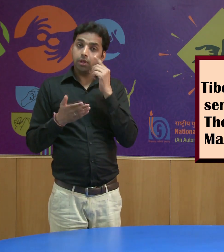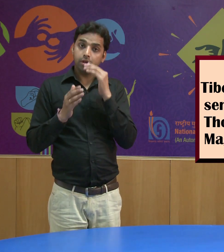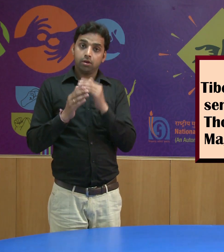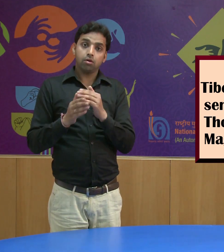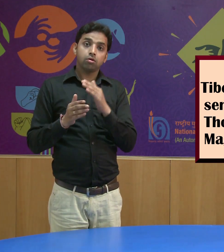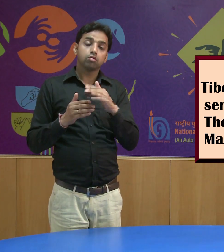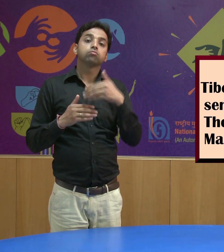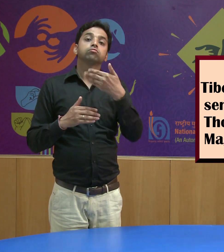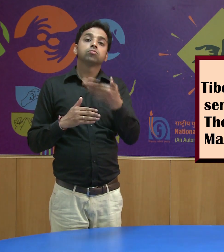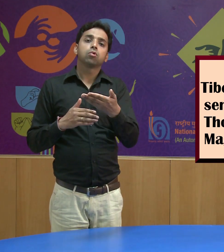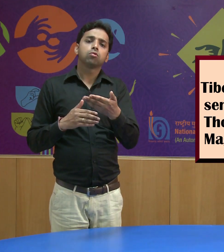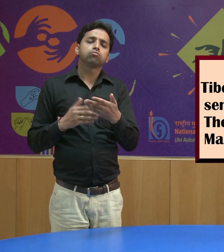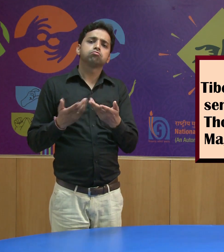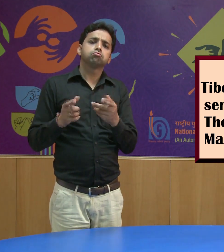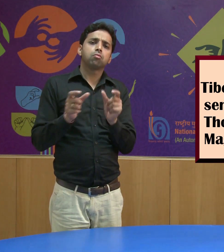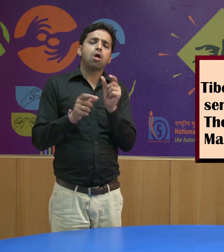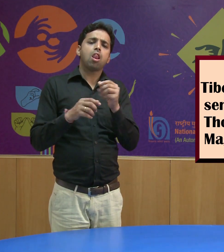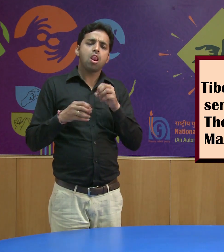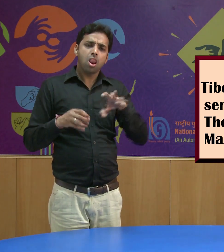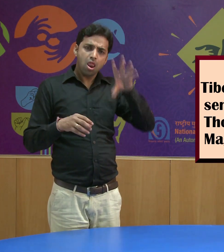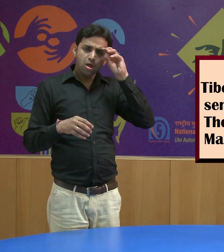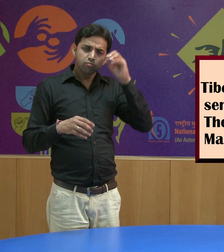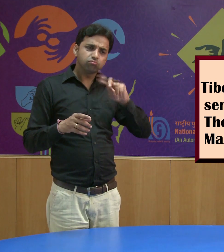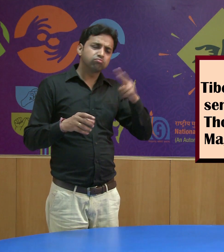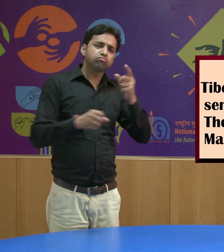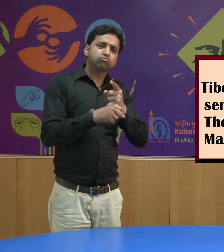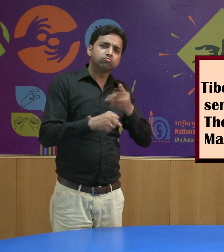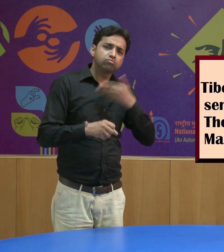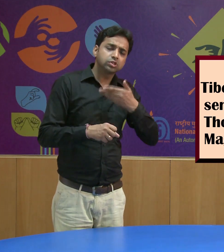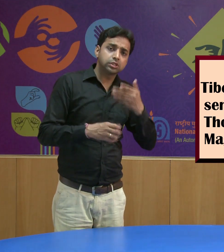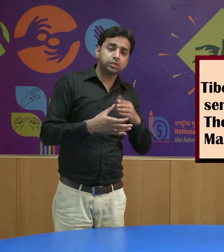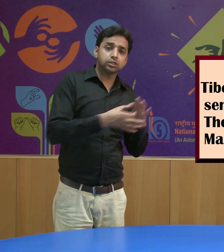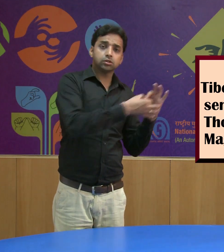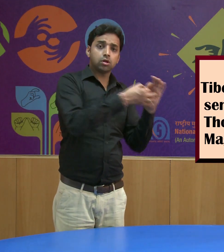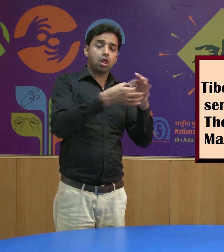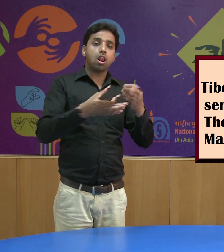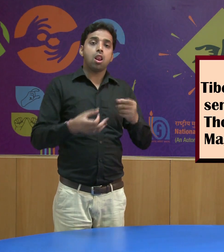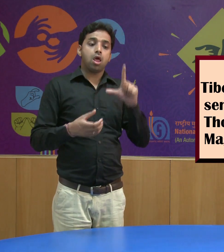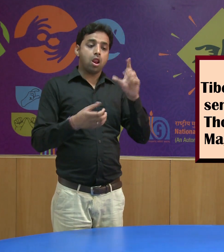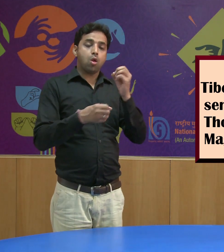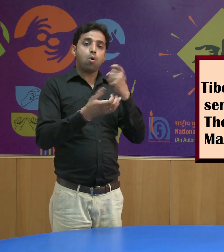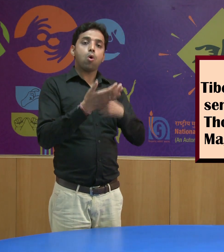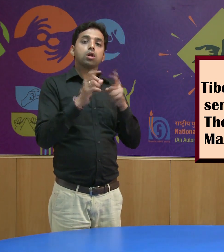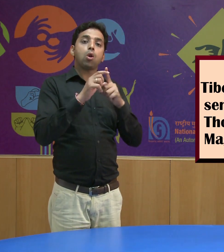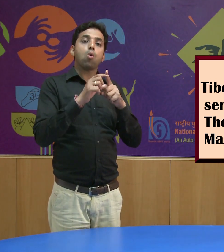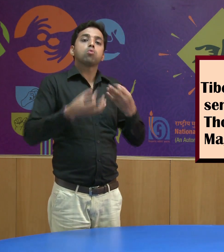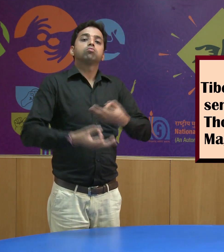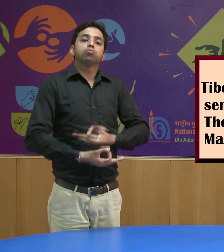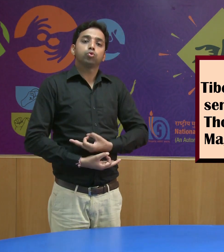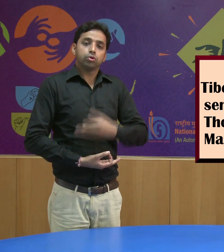For learning the teachings of Lord Buddha. The Tibetan script or